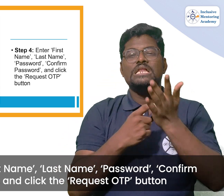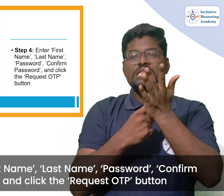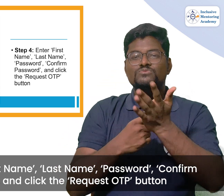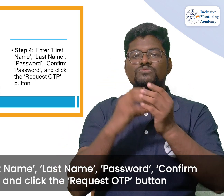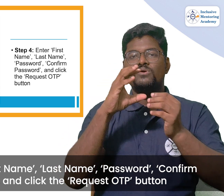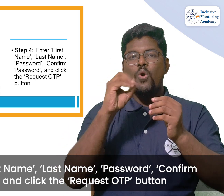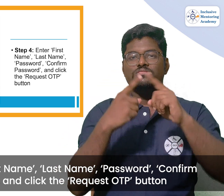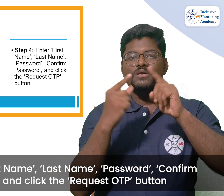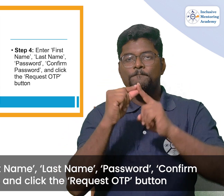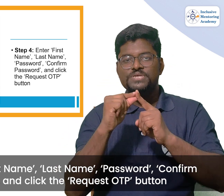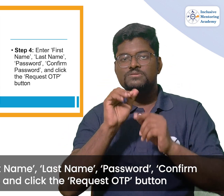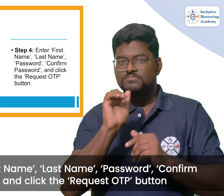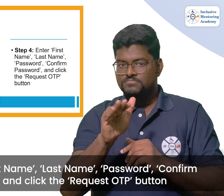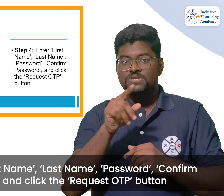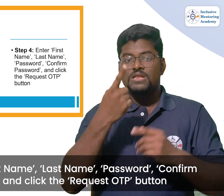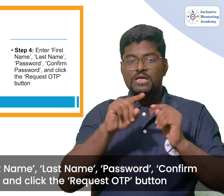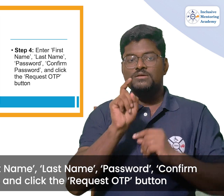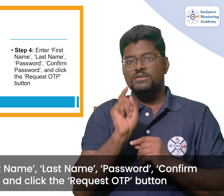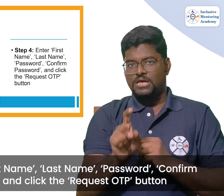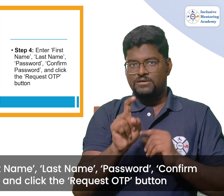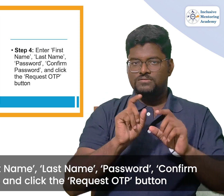and click the Request OTP button.